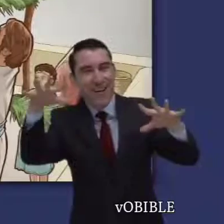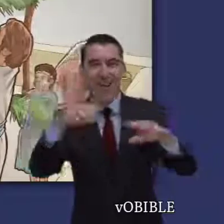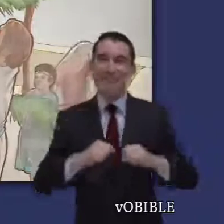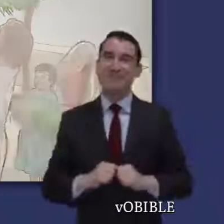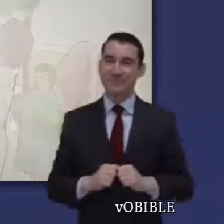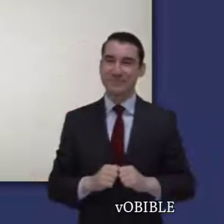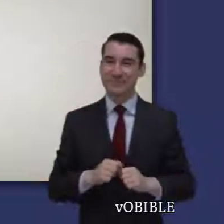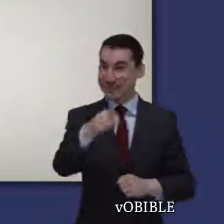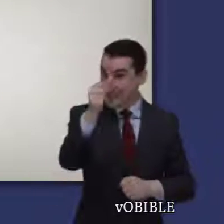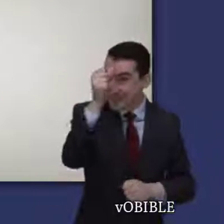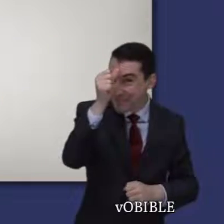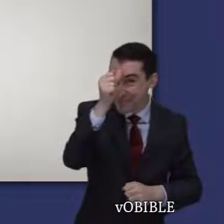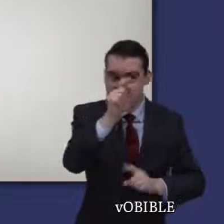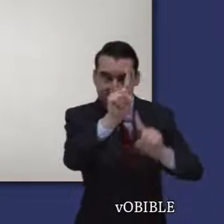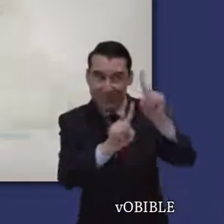peace.